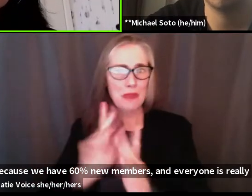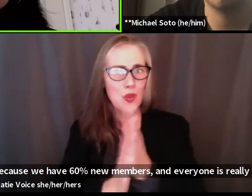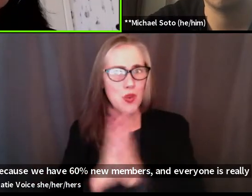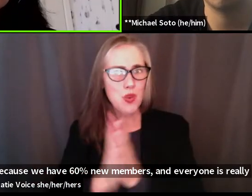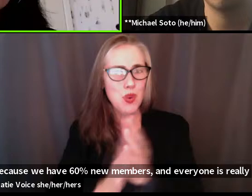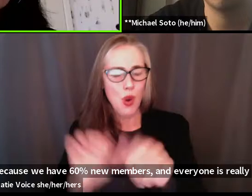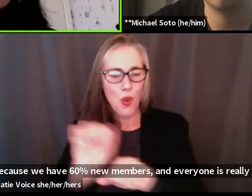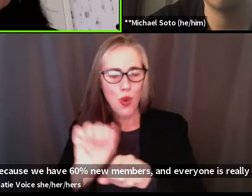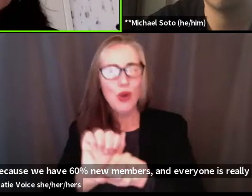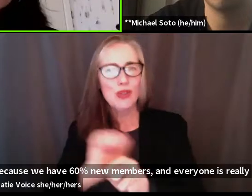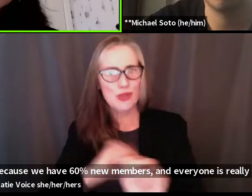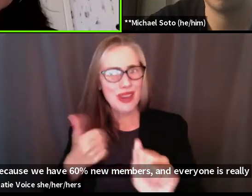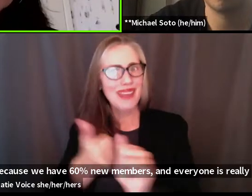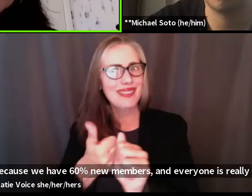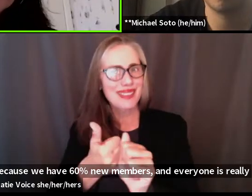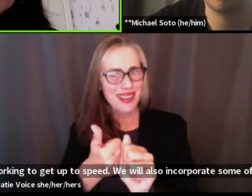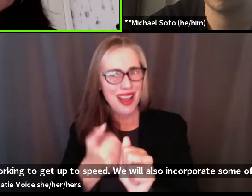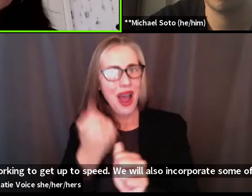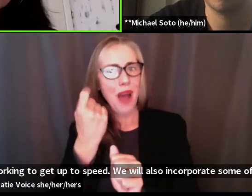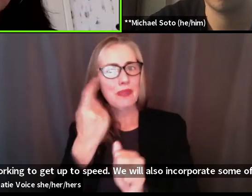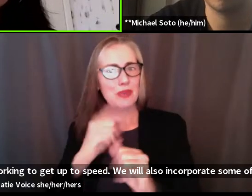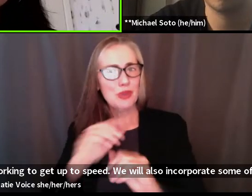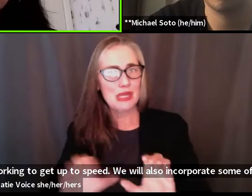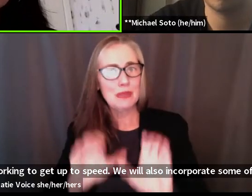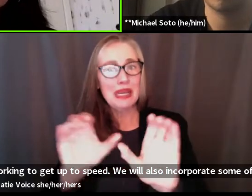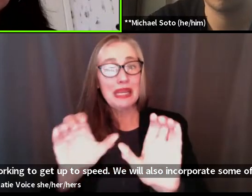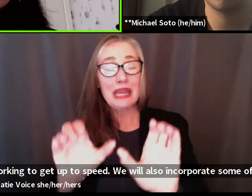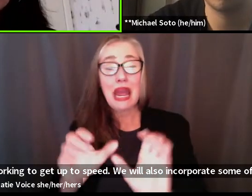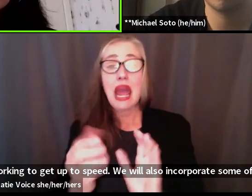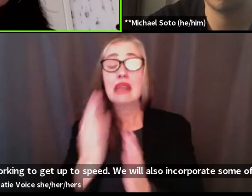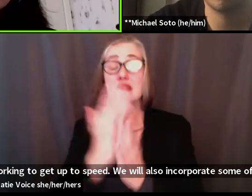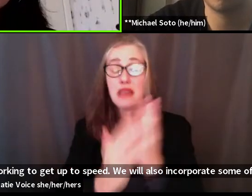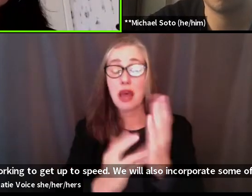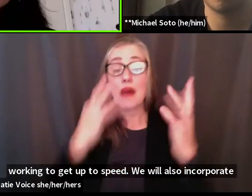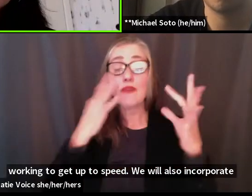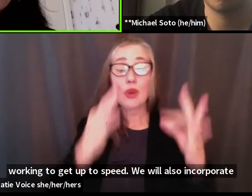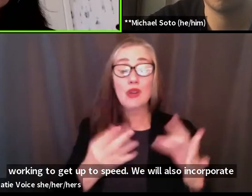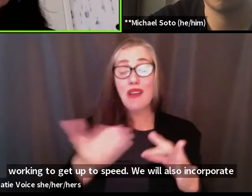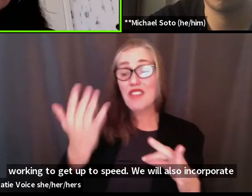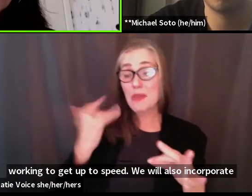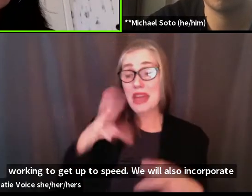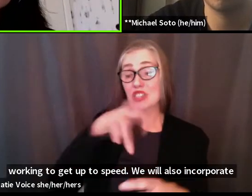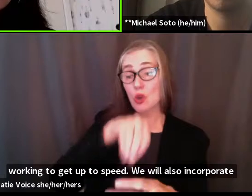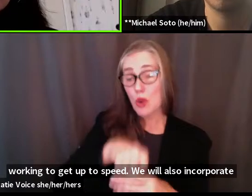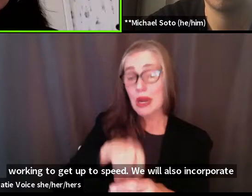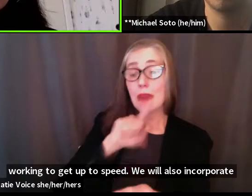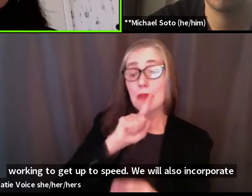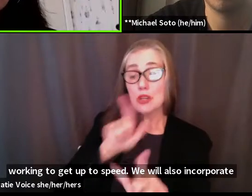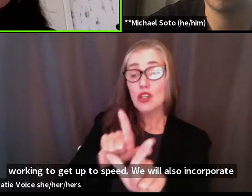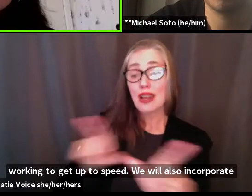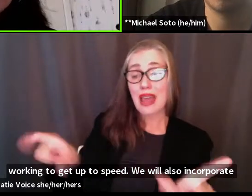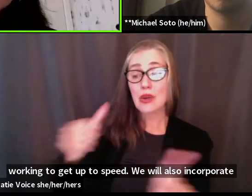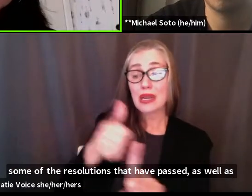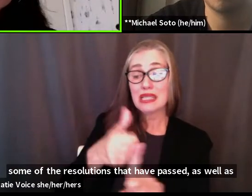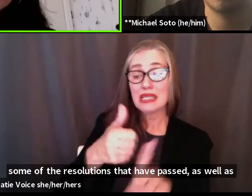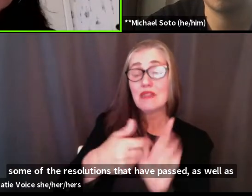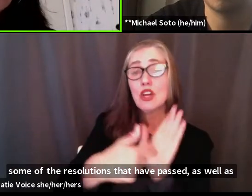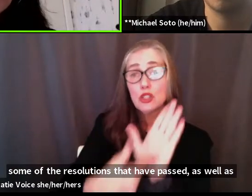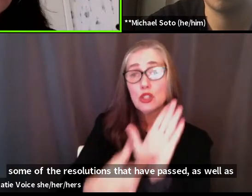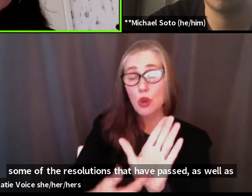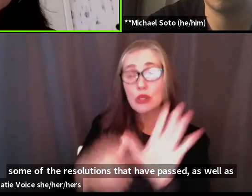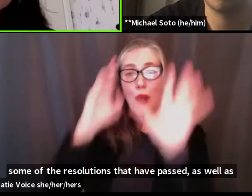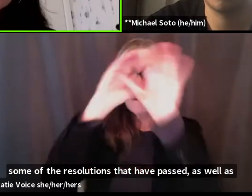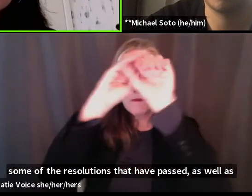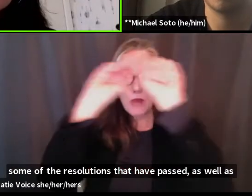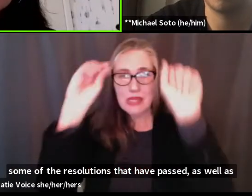also incorporate some of the resolutions that have passed, as well as making sure that the language reflects President Biden's